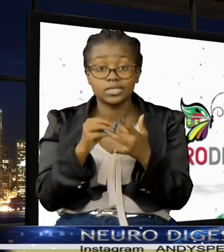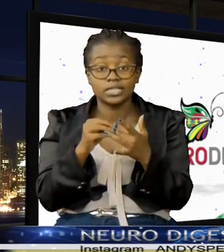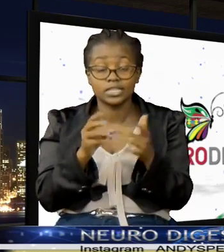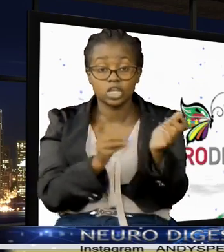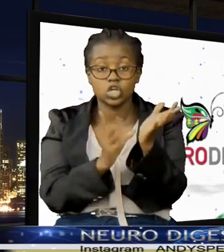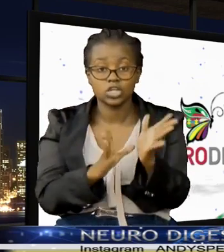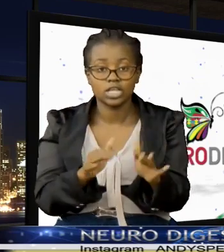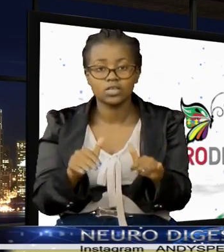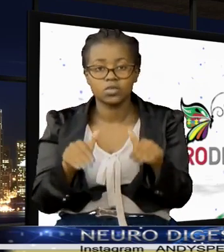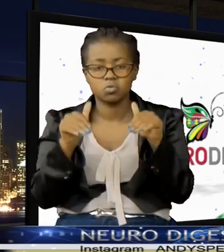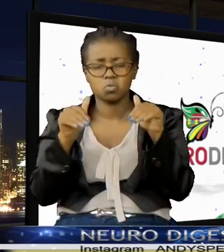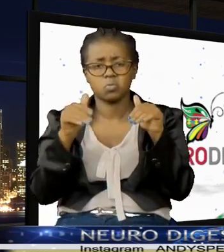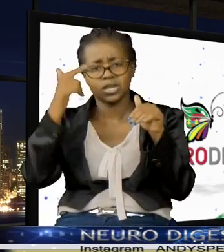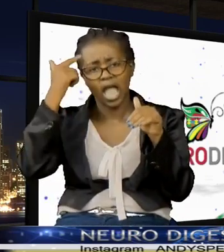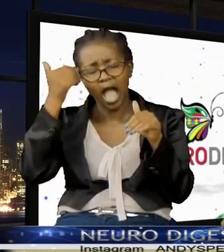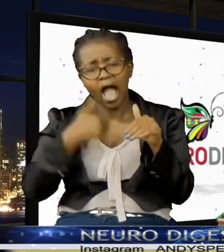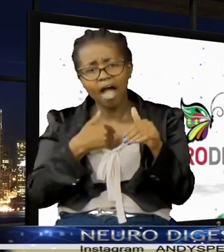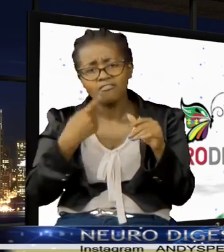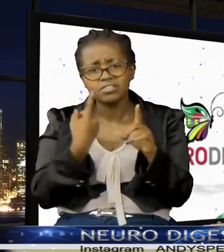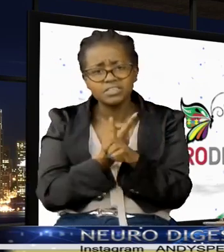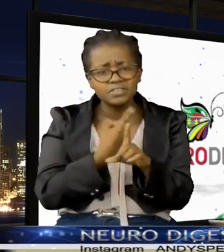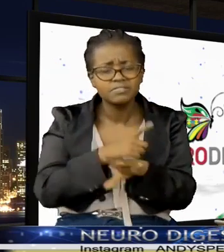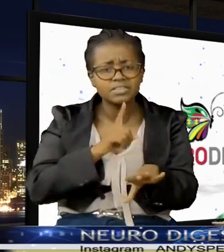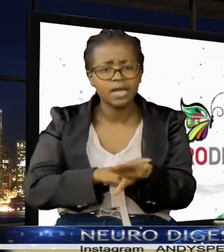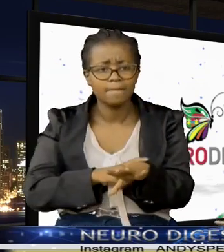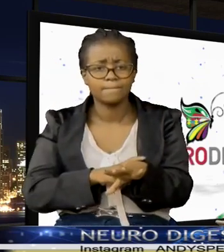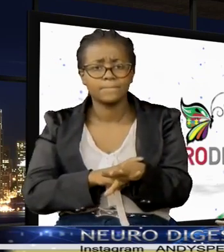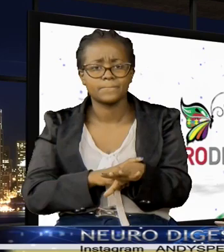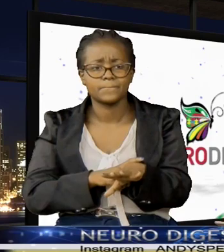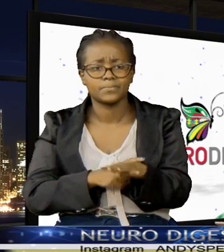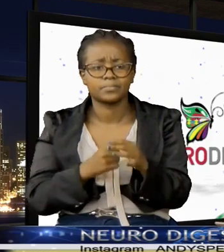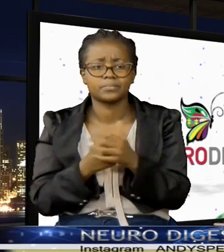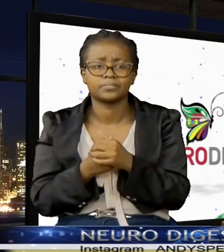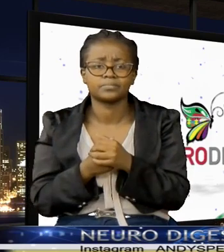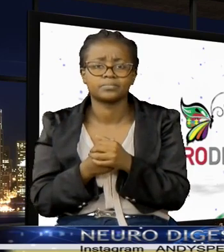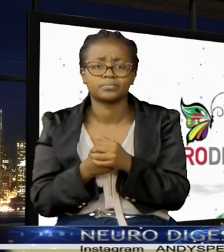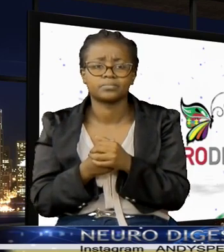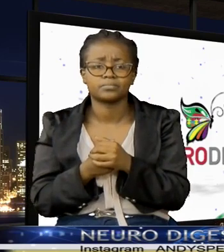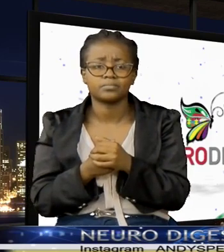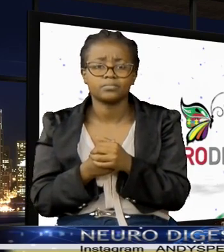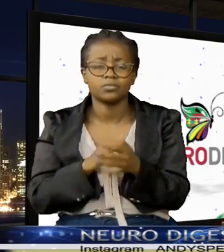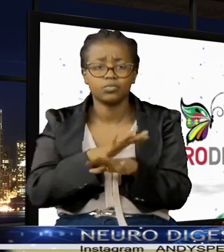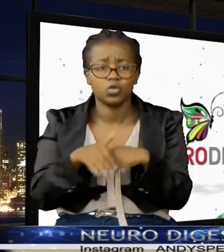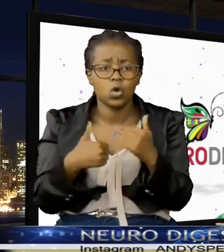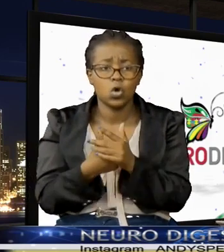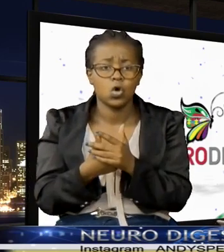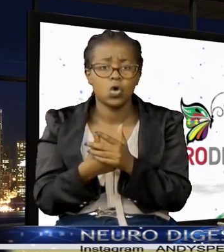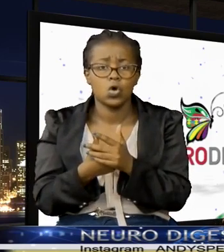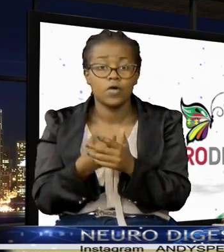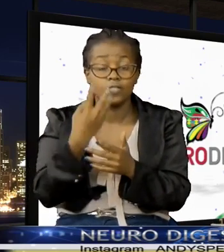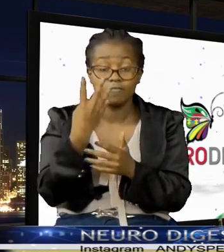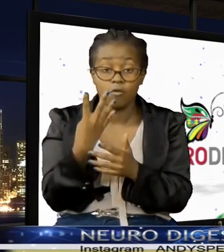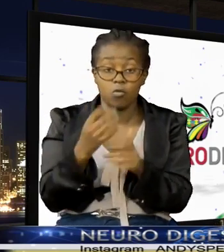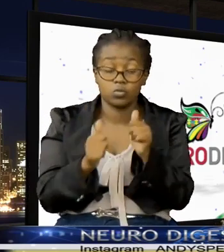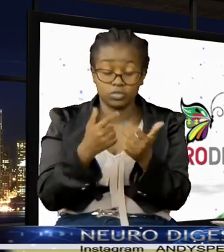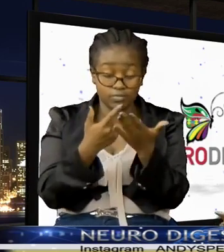to be patient and children have different times of reaching milestones? In all the four that